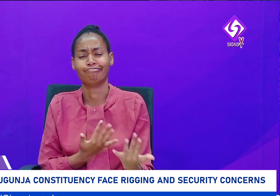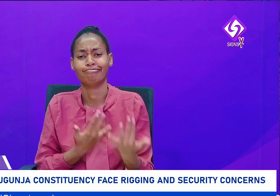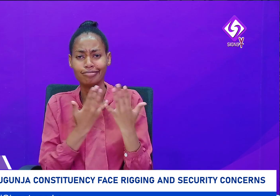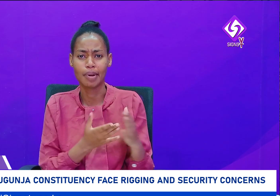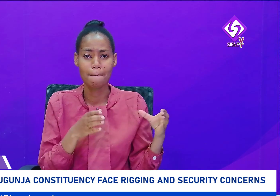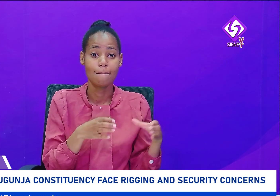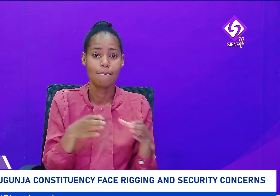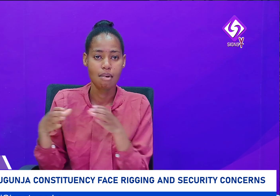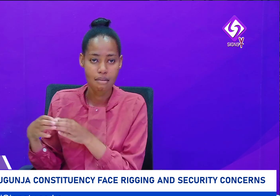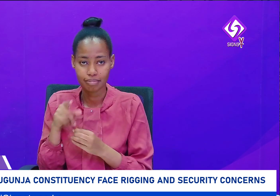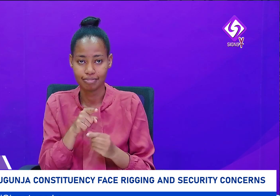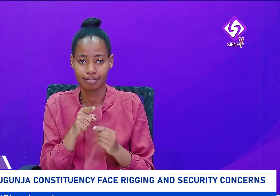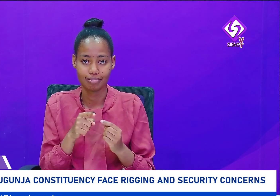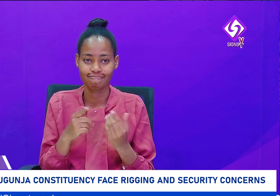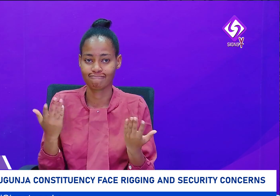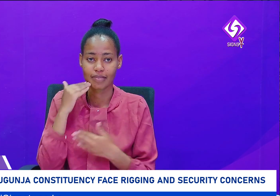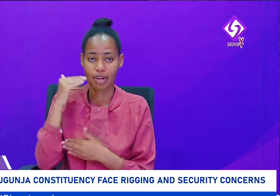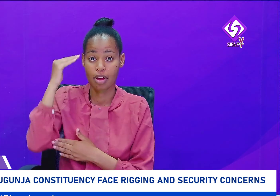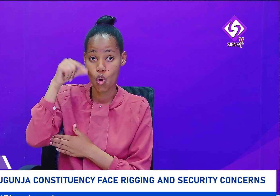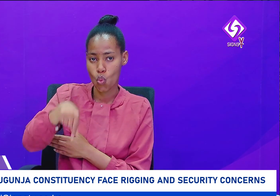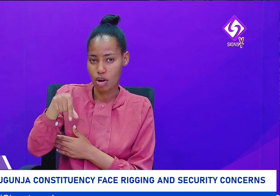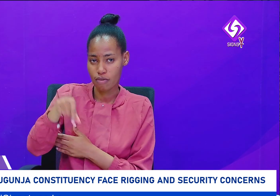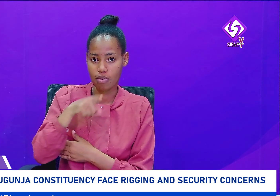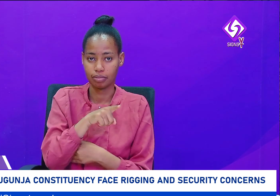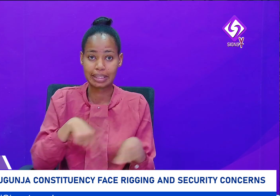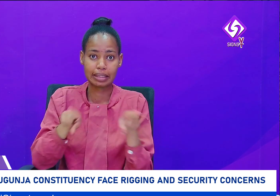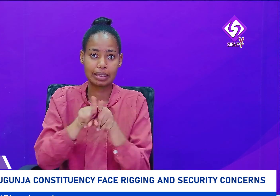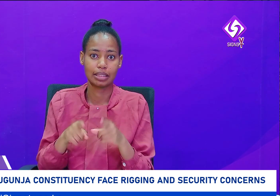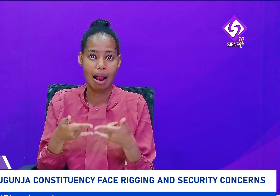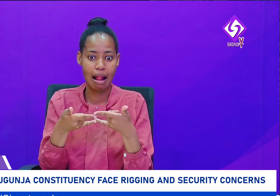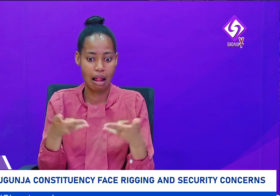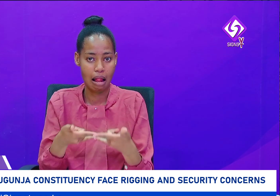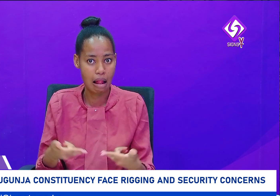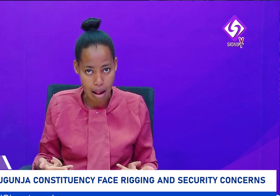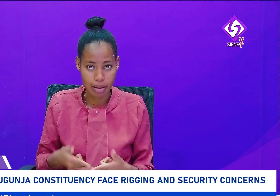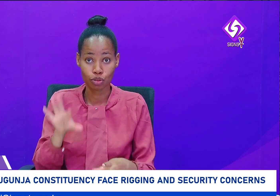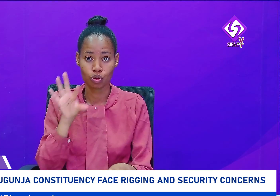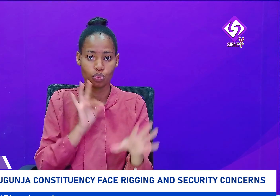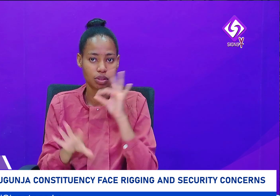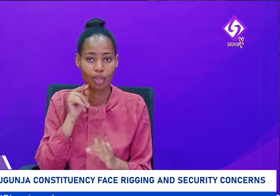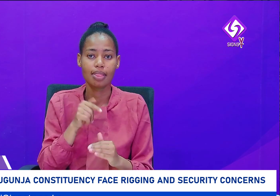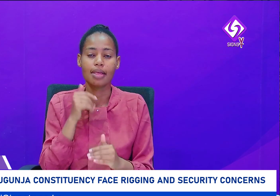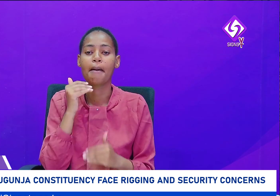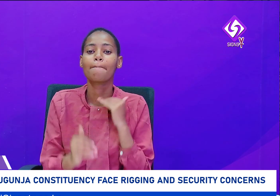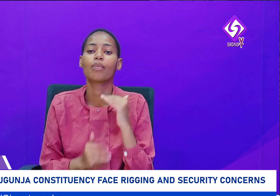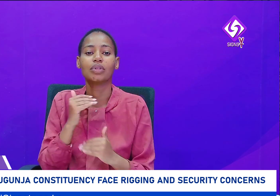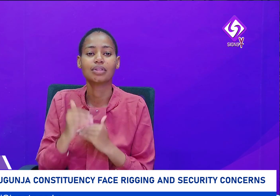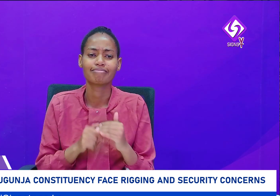are deliberate delays by the party headquarters to address glaring gaps in the nomination process. They